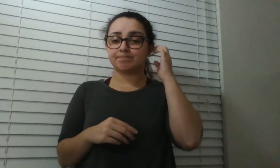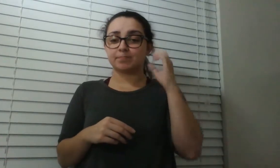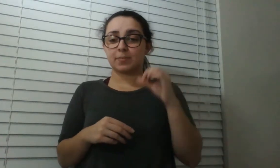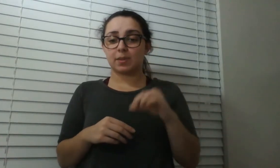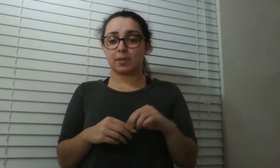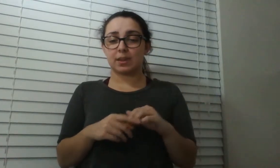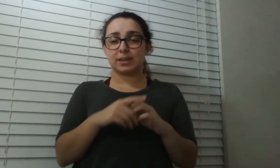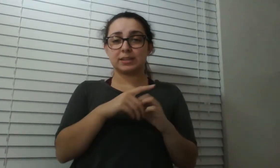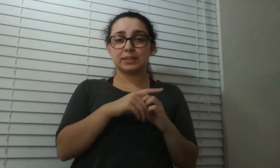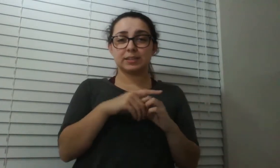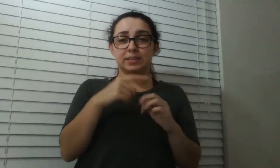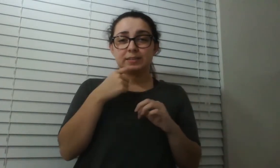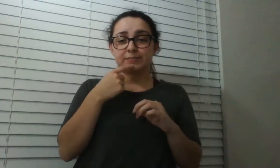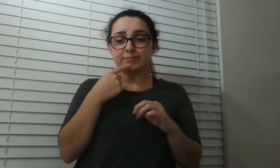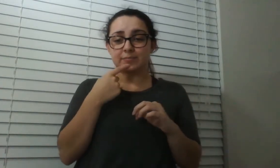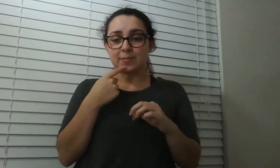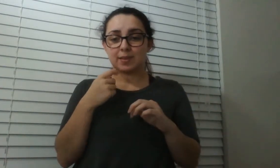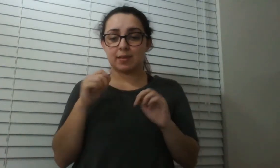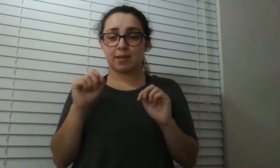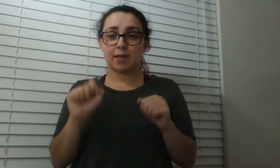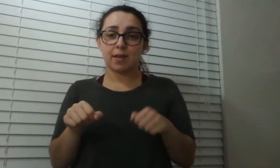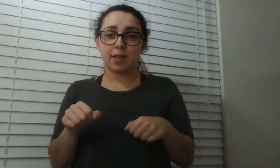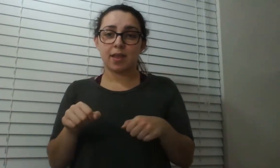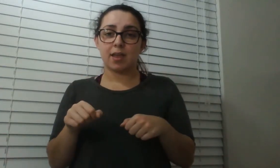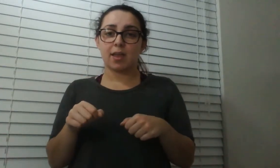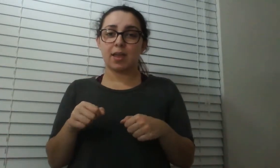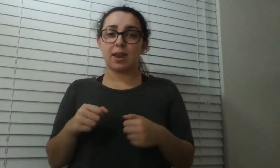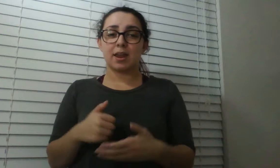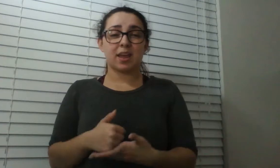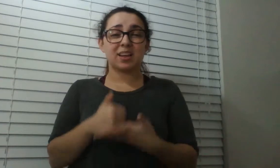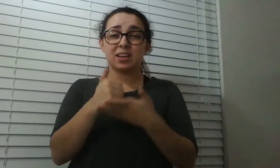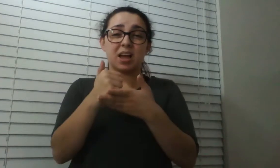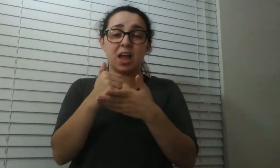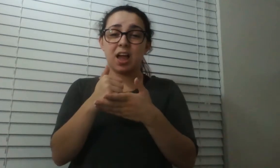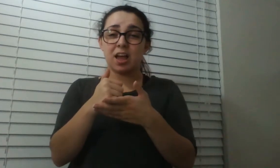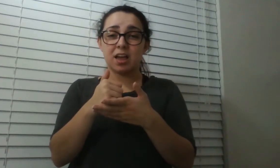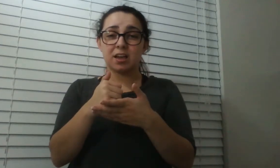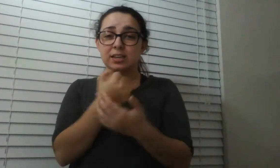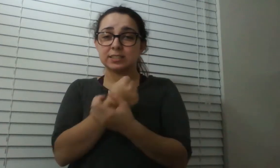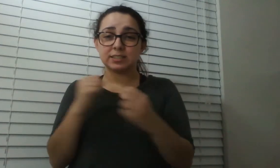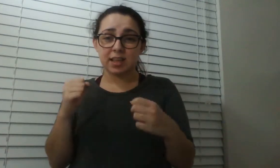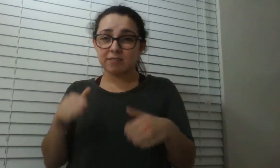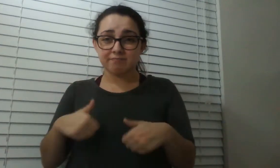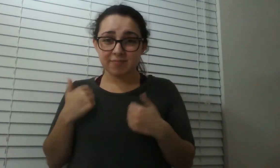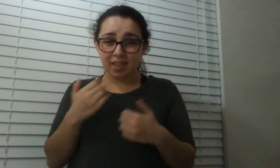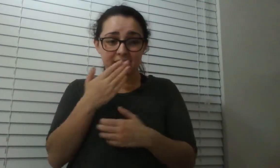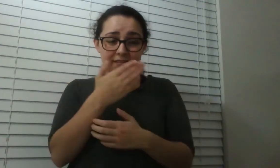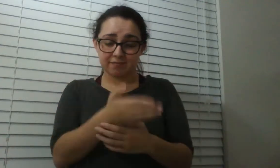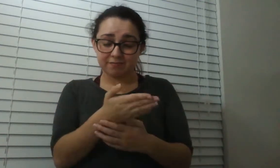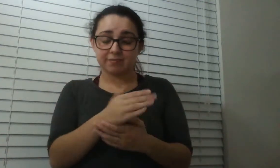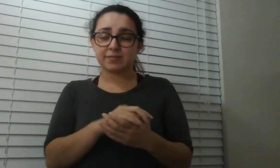this another 700 years of life. Hell, it had been there probably 1,000 years. Well, so how do you resolve He it? said, we'll come